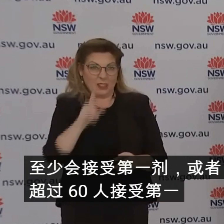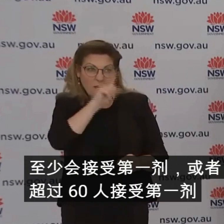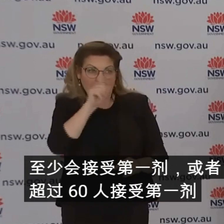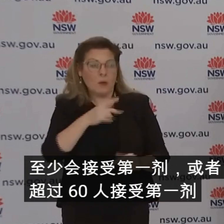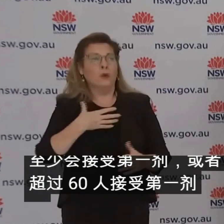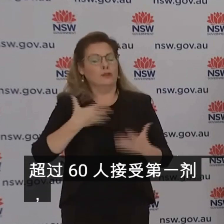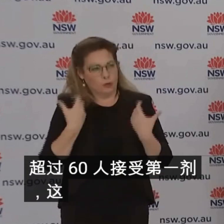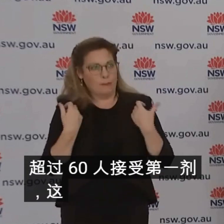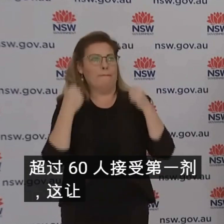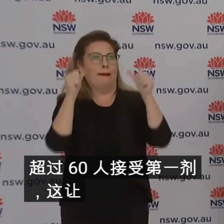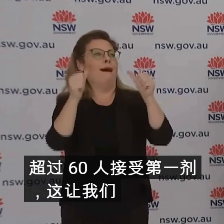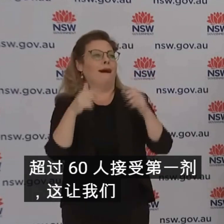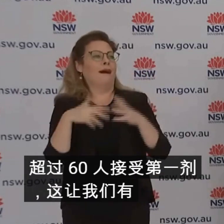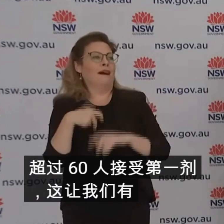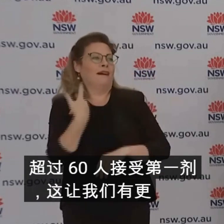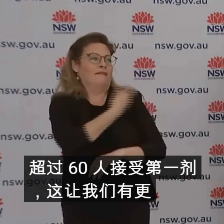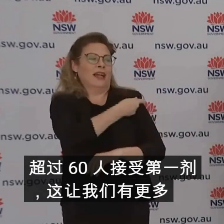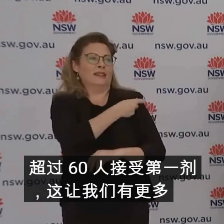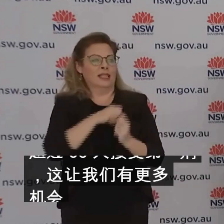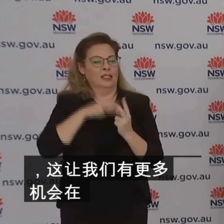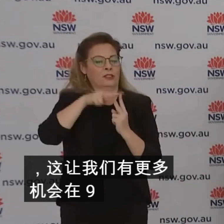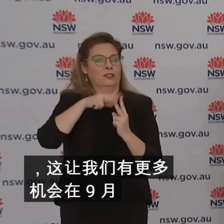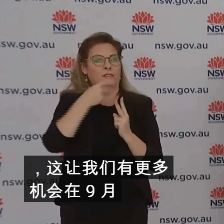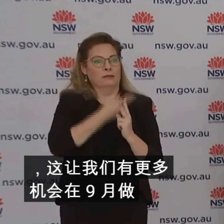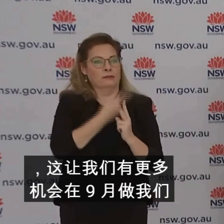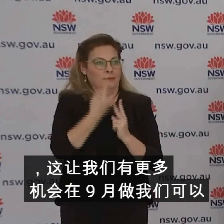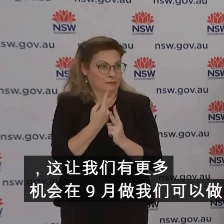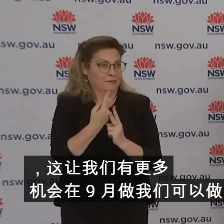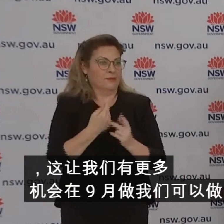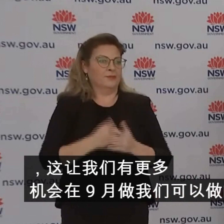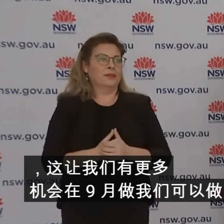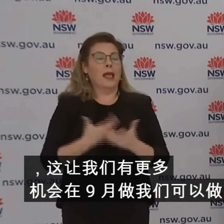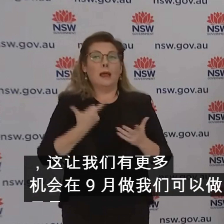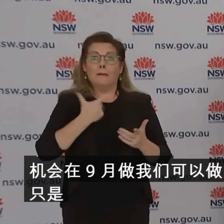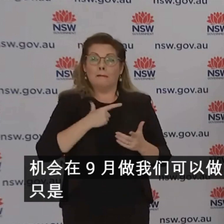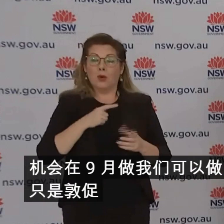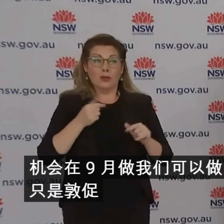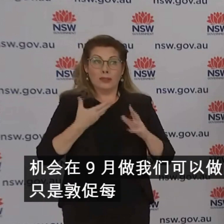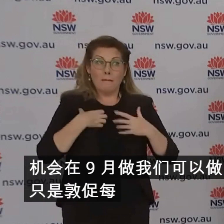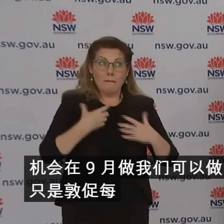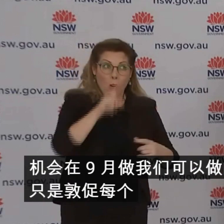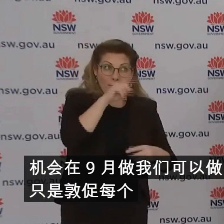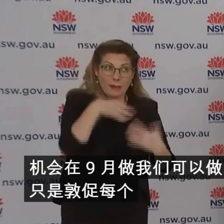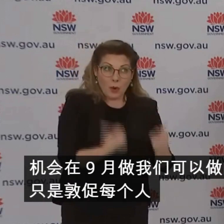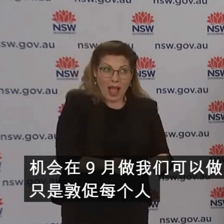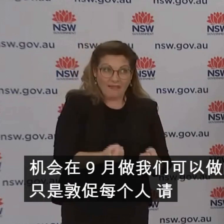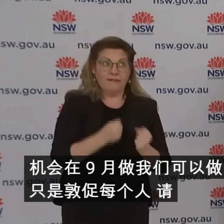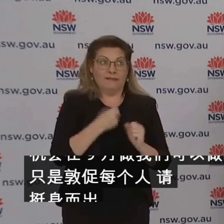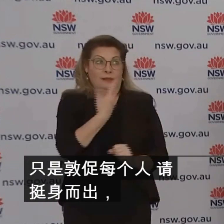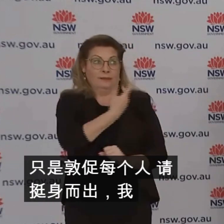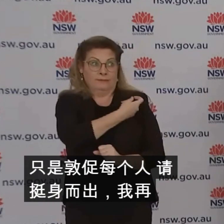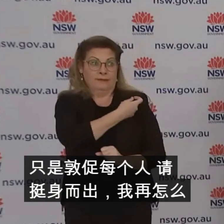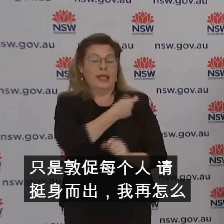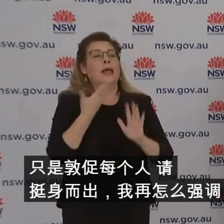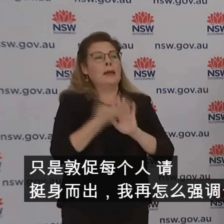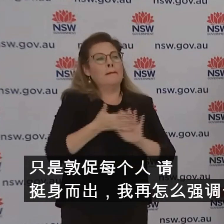of people with their first dose. That gives us more opportunities for what we can do in September. And I just urge everybody to please come